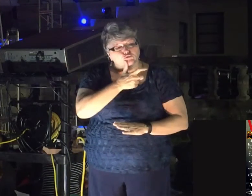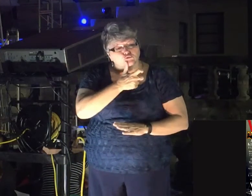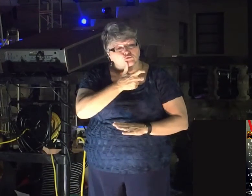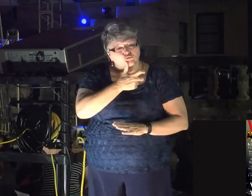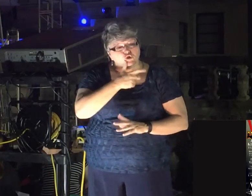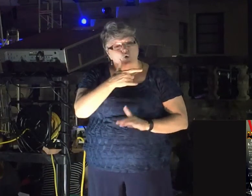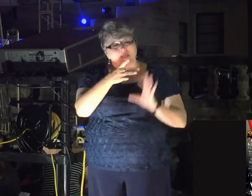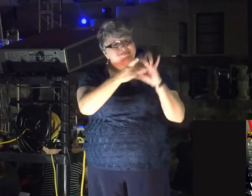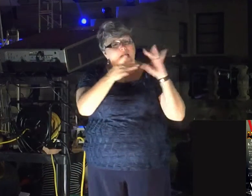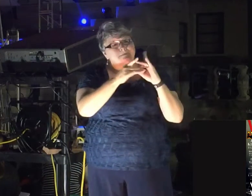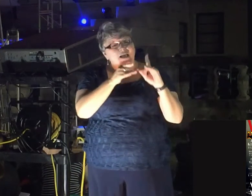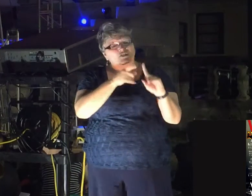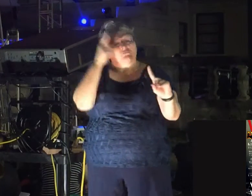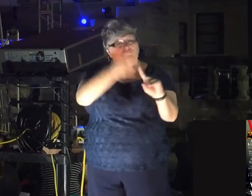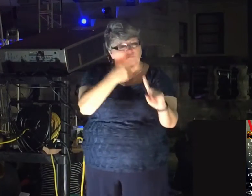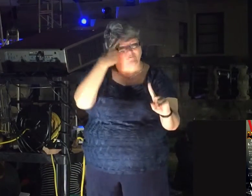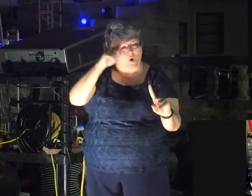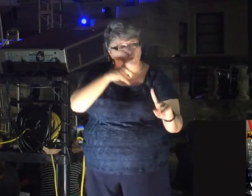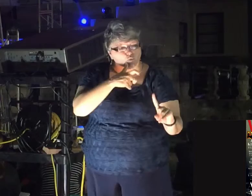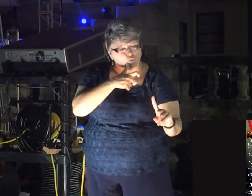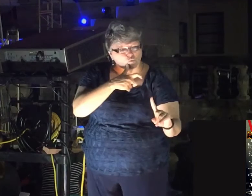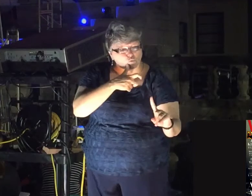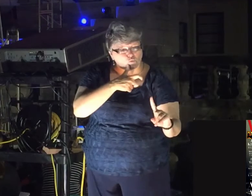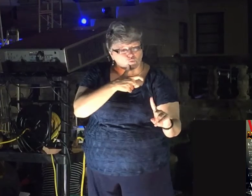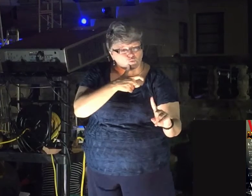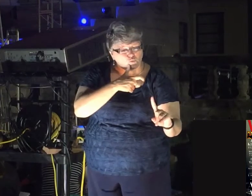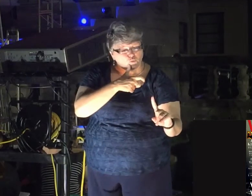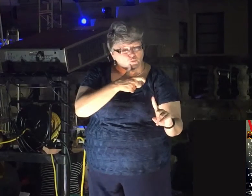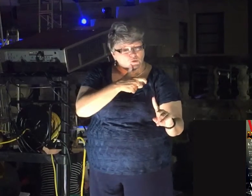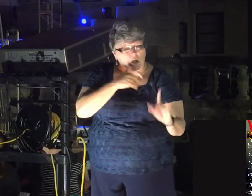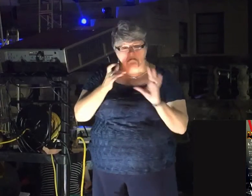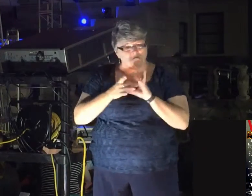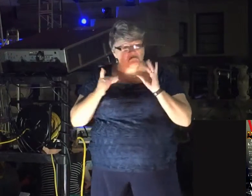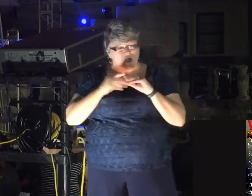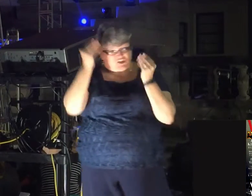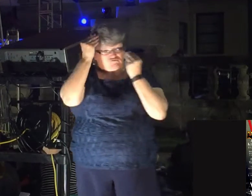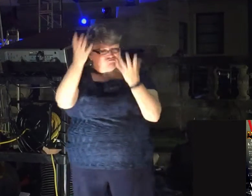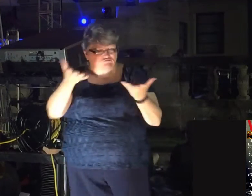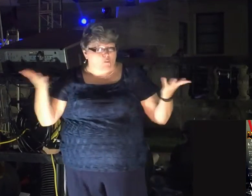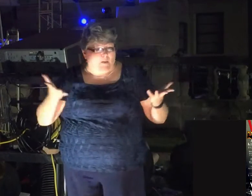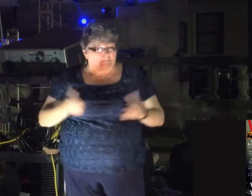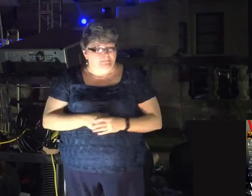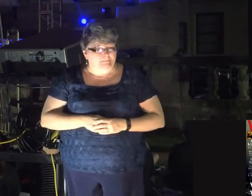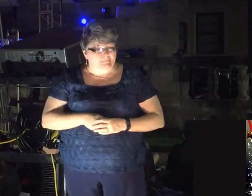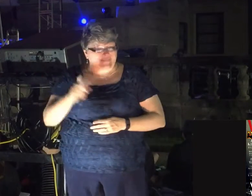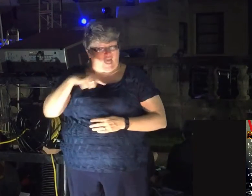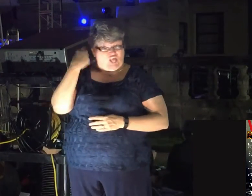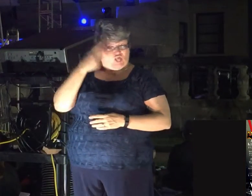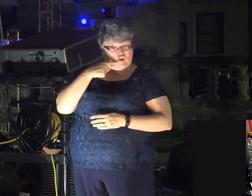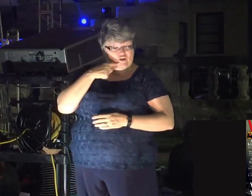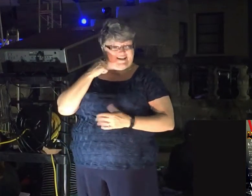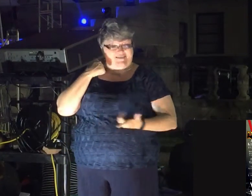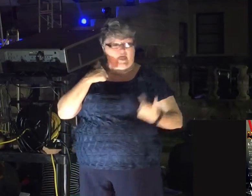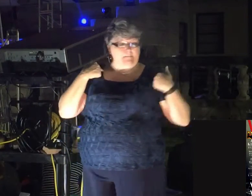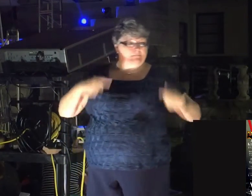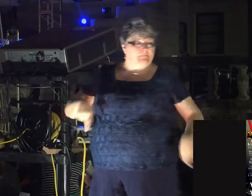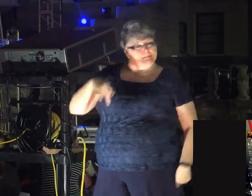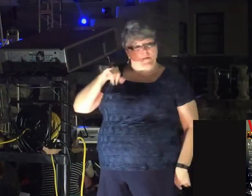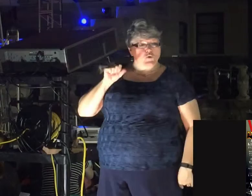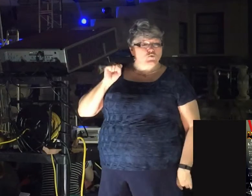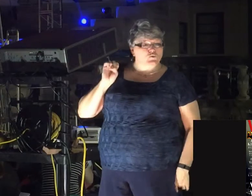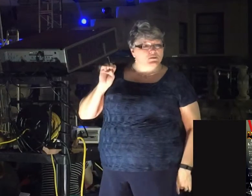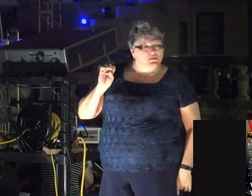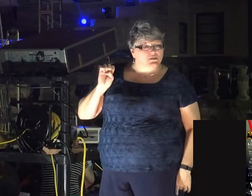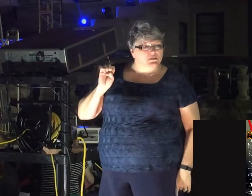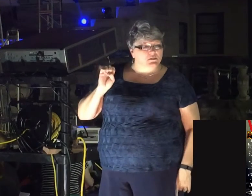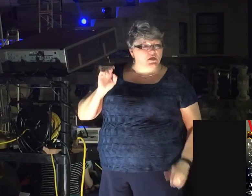reader. Who is that message intended for? And what message is she saying with that look and that